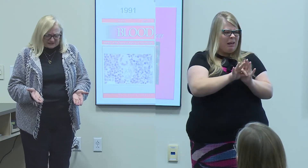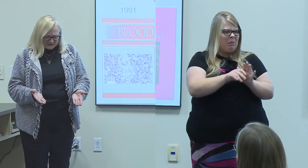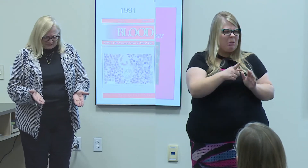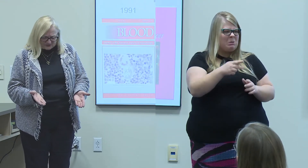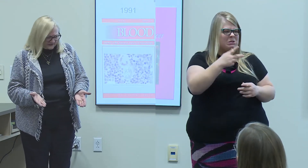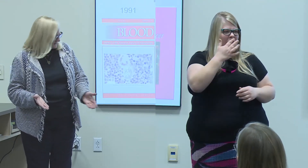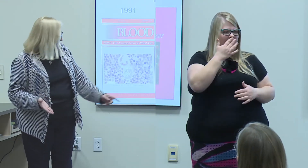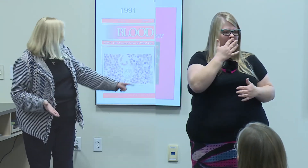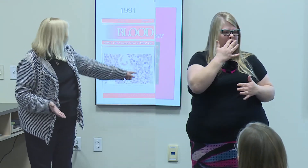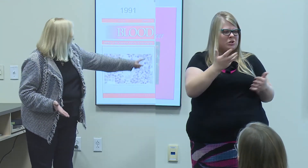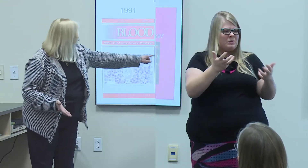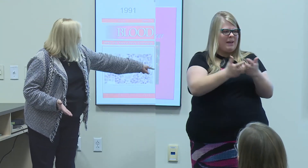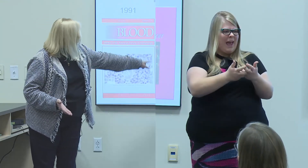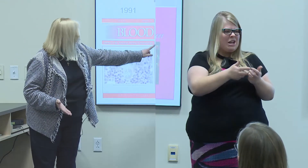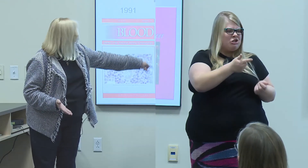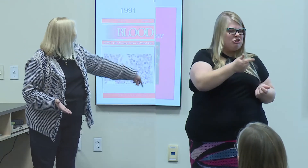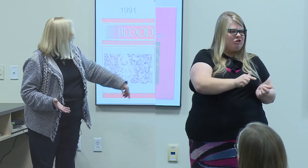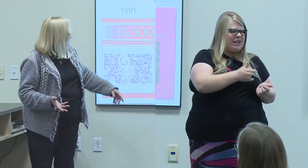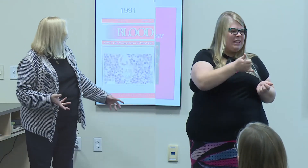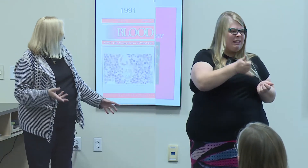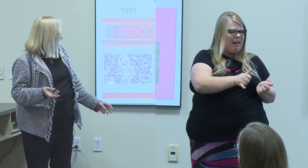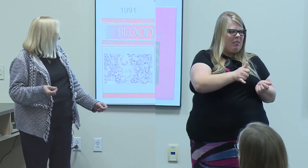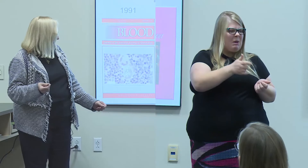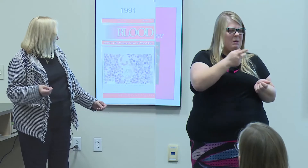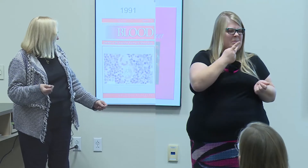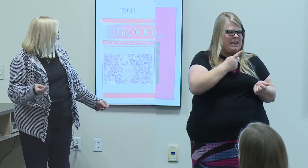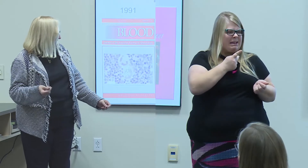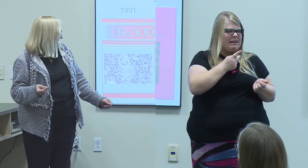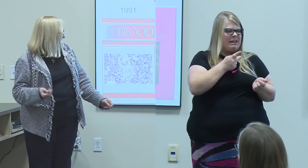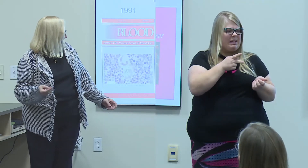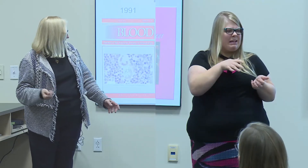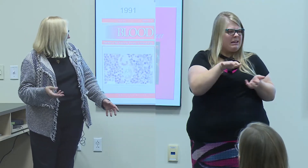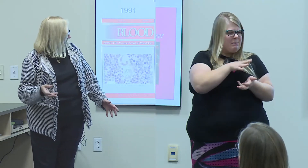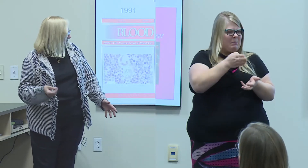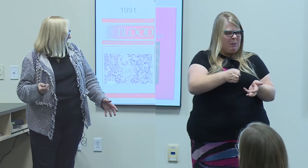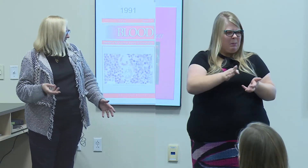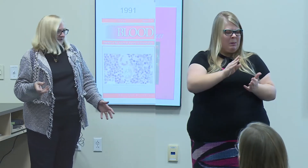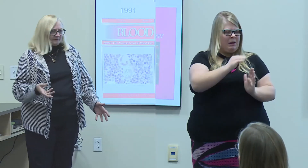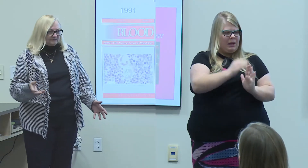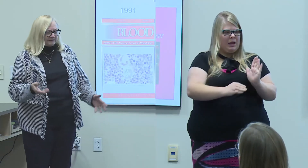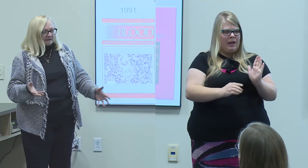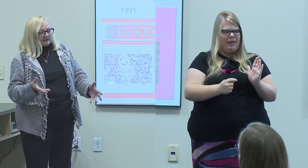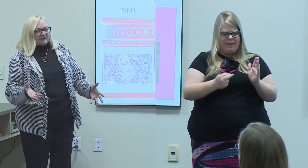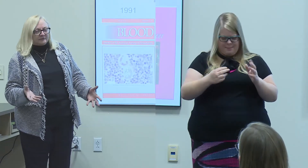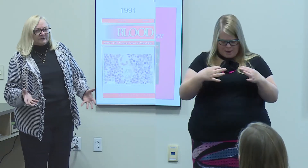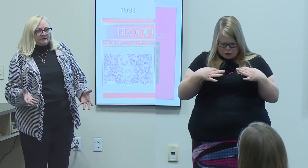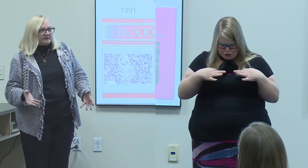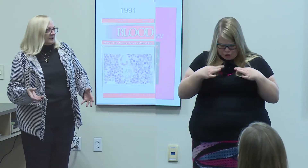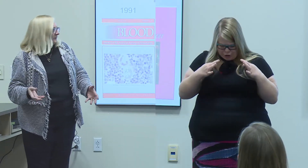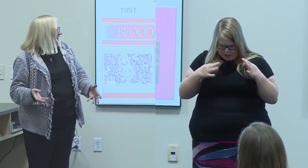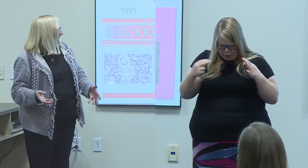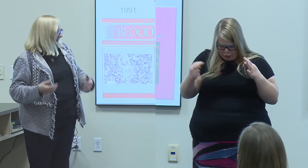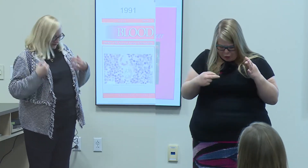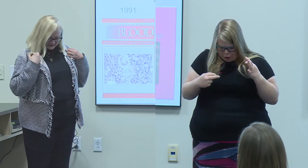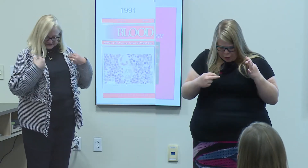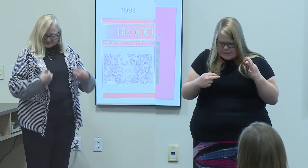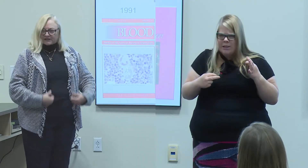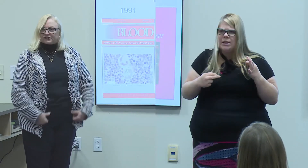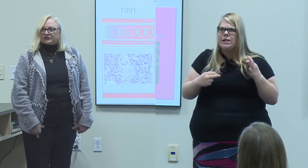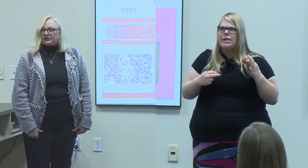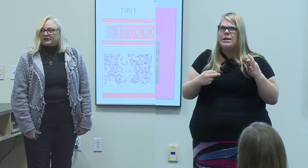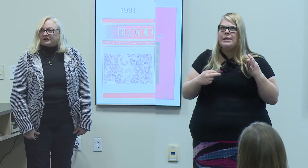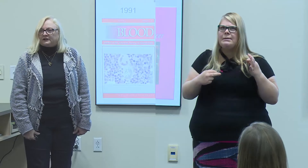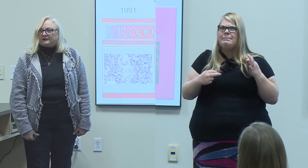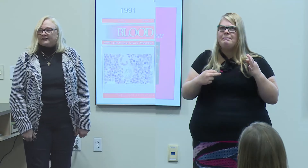mind would think about putting these colors together, this like greenish yellow and pink and, you know, blue? And then I looked down